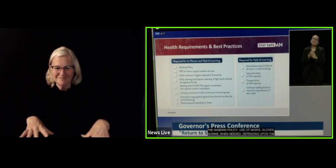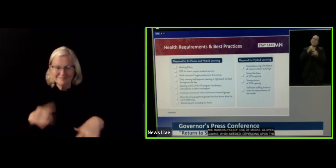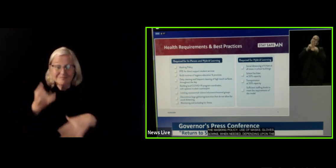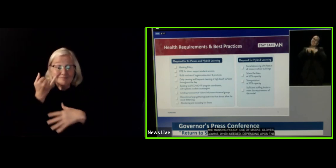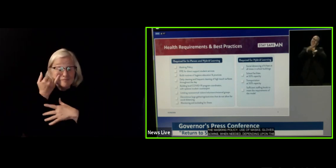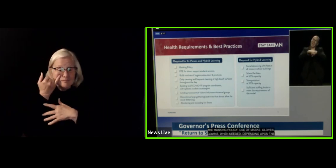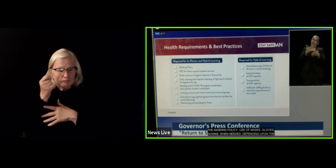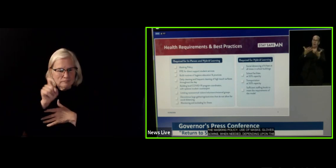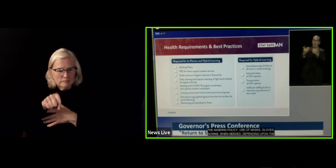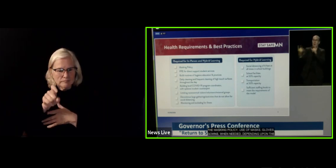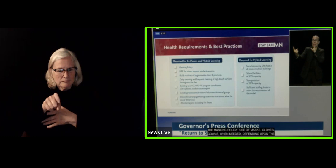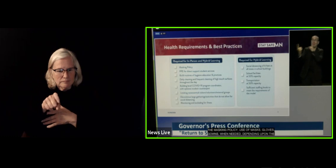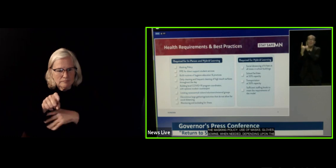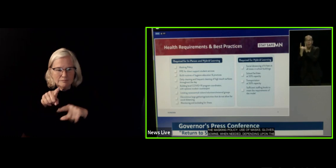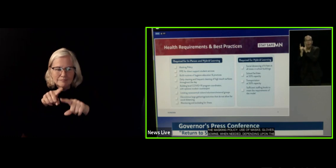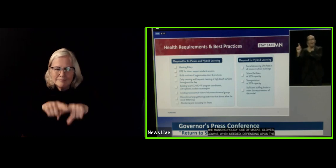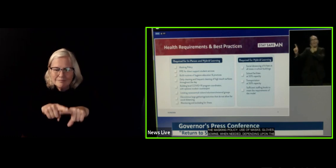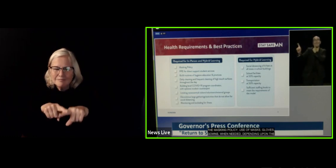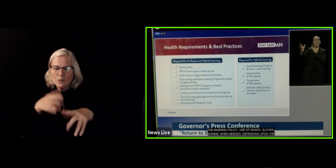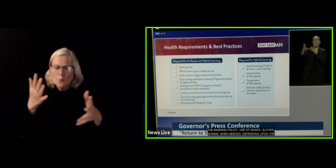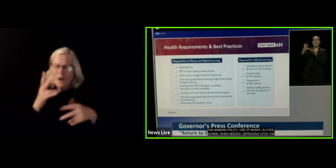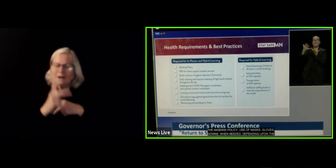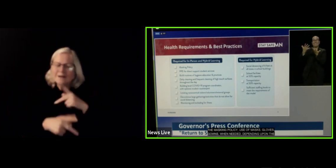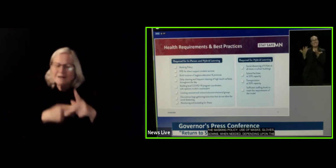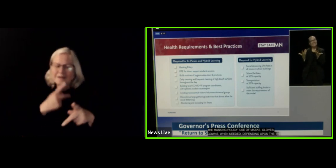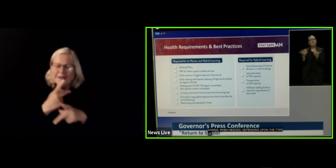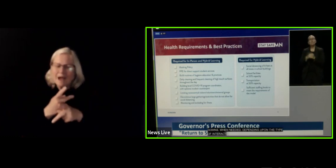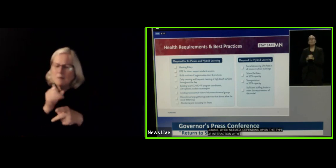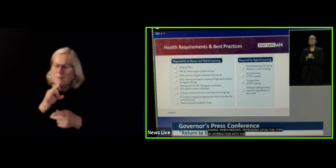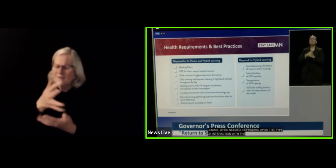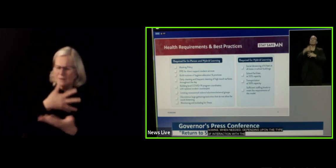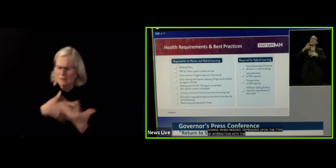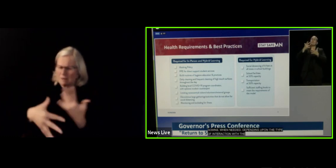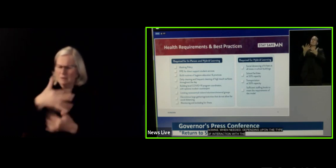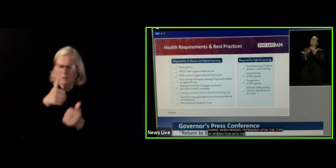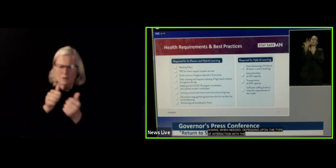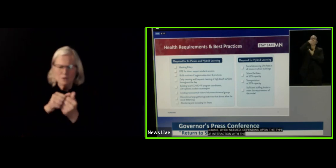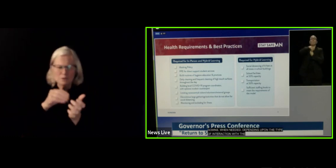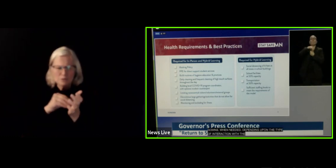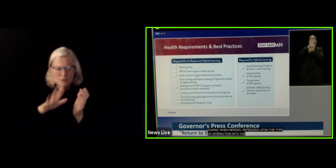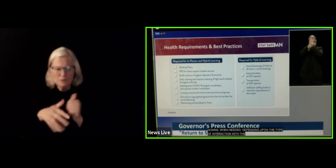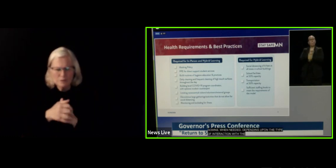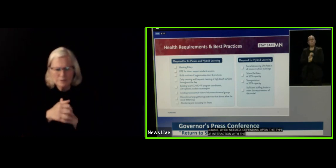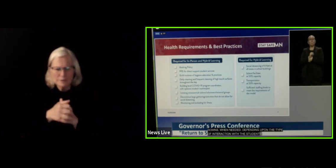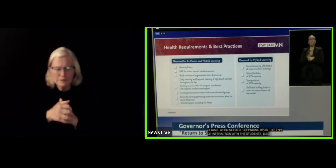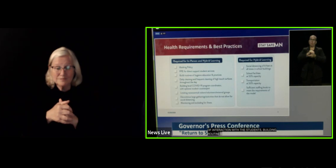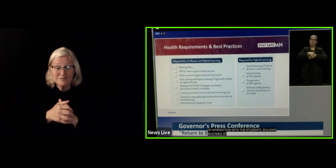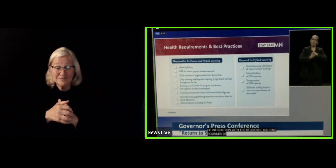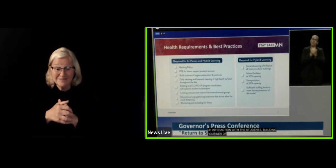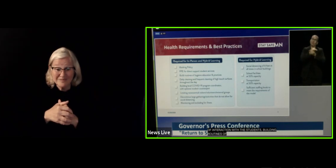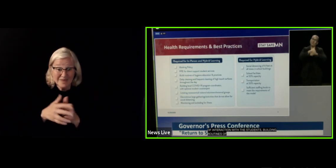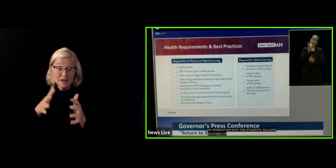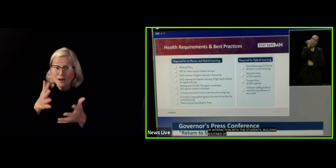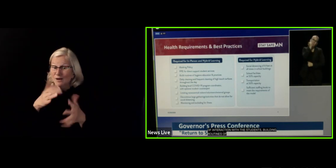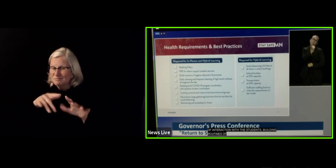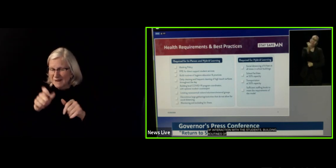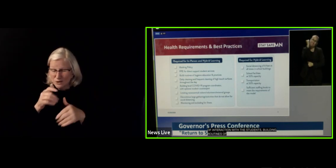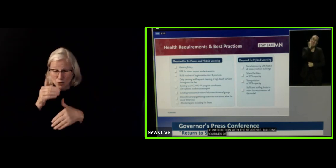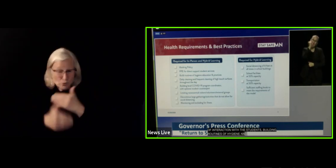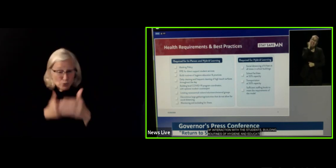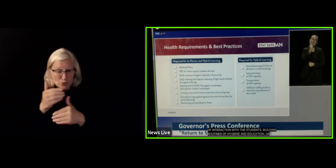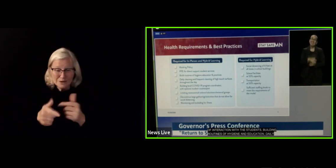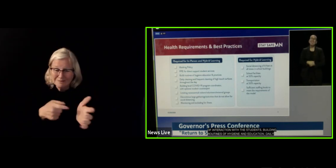with the students. Building routines of hygiene and education, daily cleaning, the ability to frequently clean